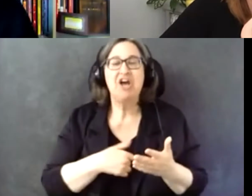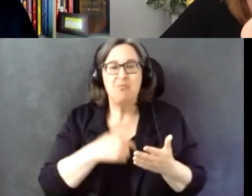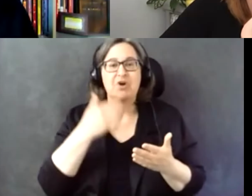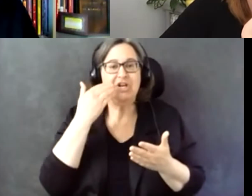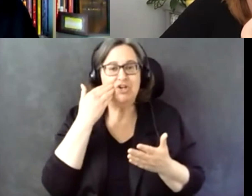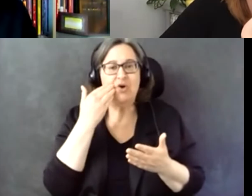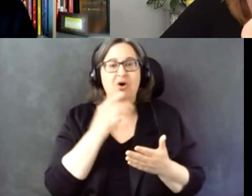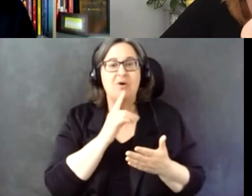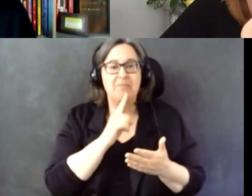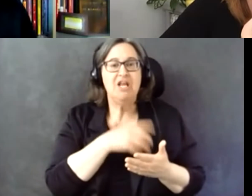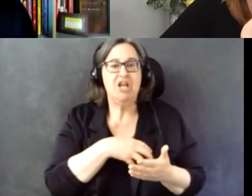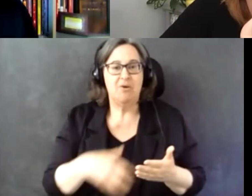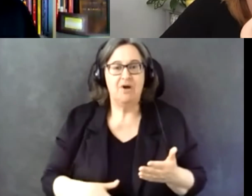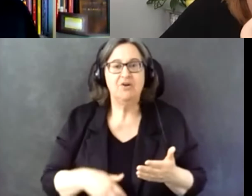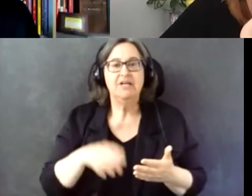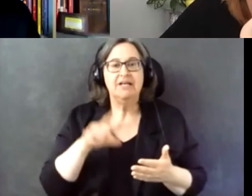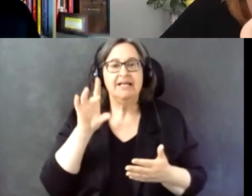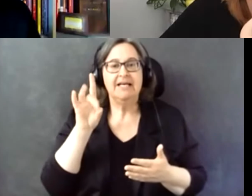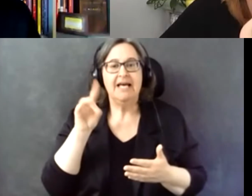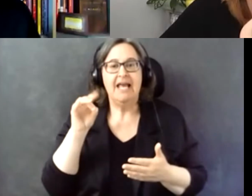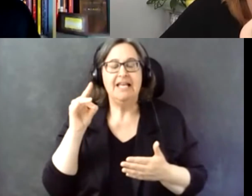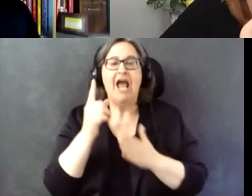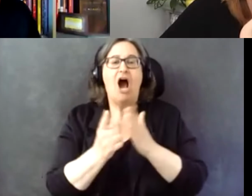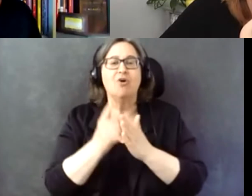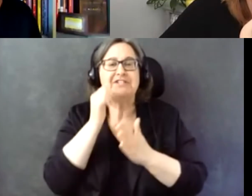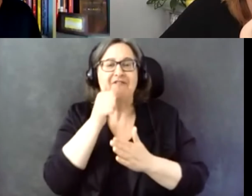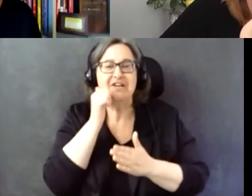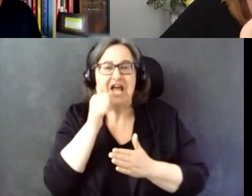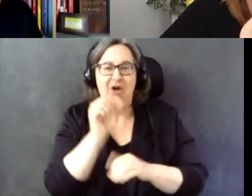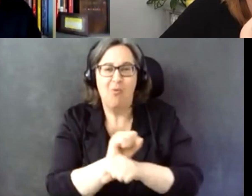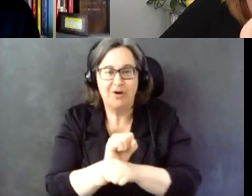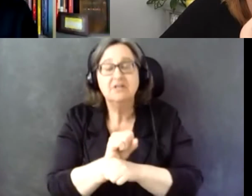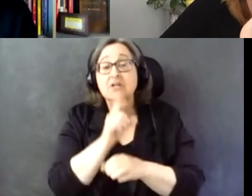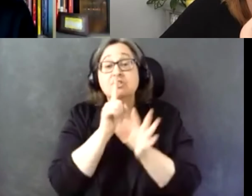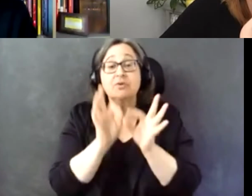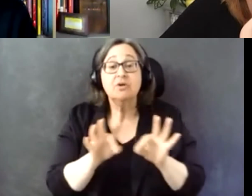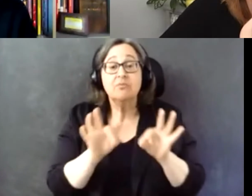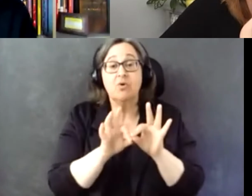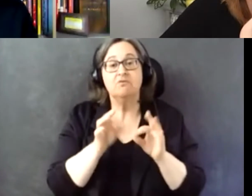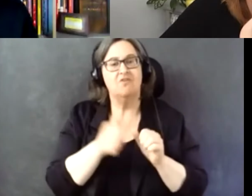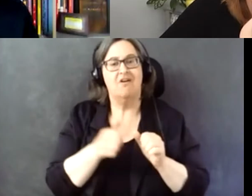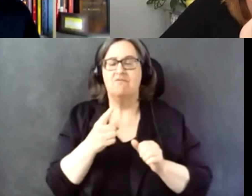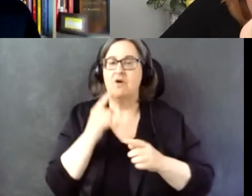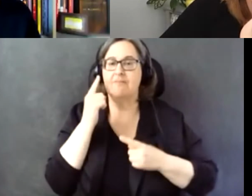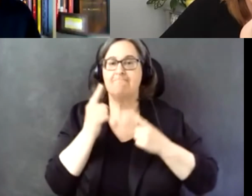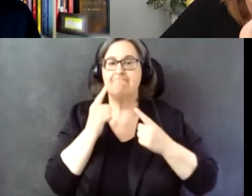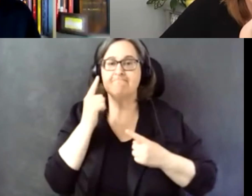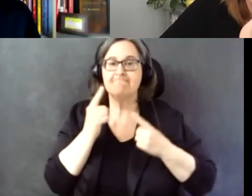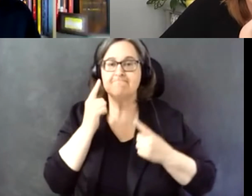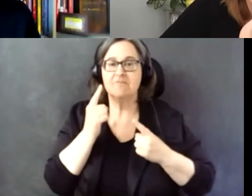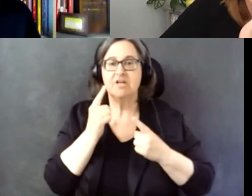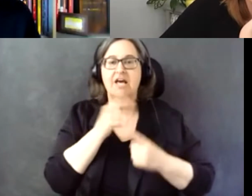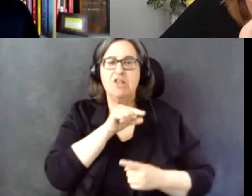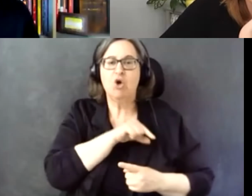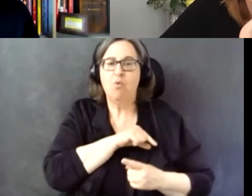being a mayor is an 80 hour a day job and so i think it's important for all of us to really think about the qualities and